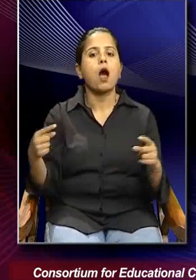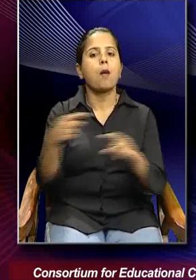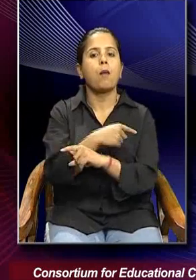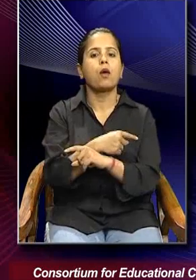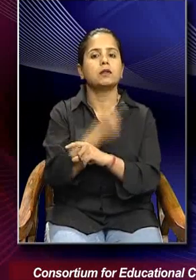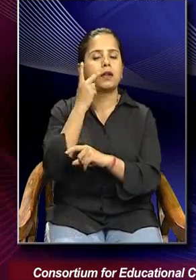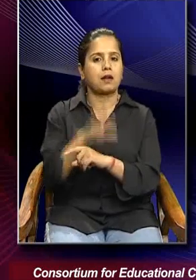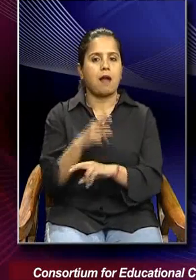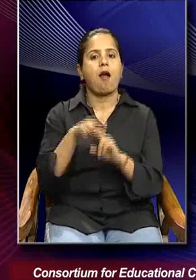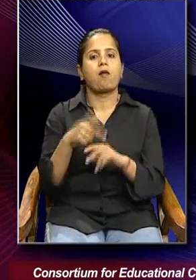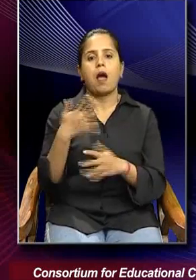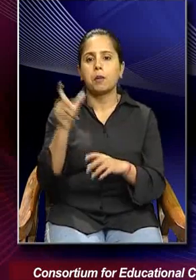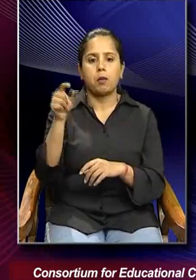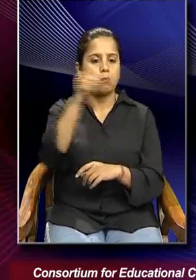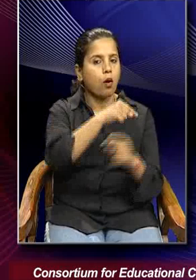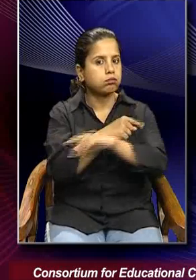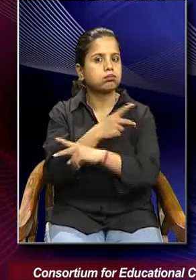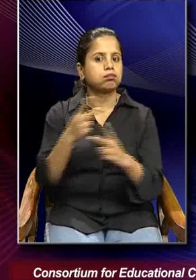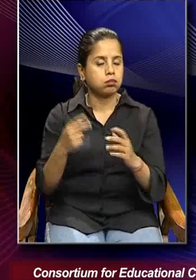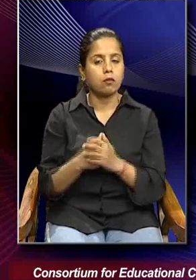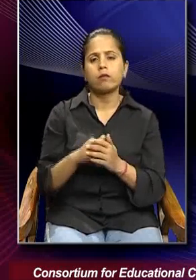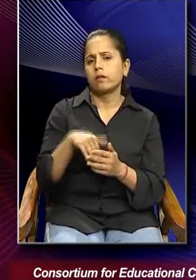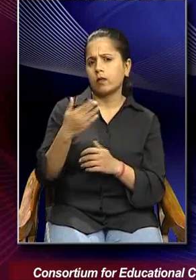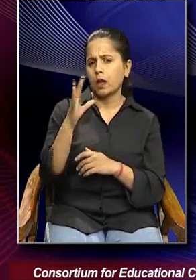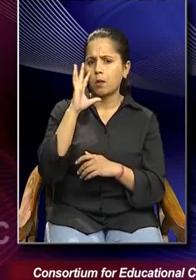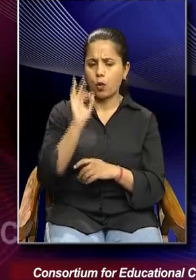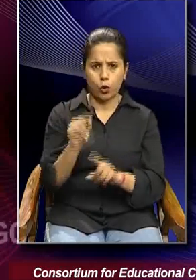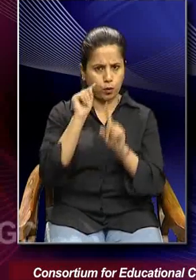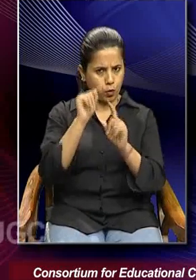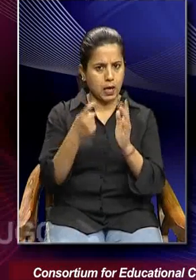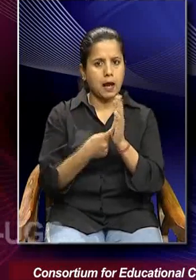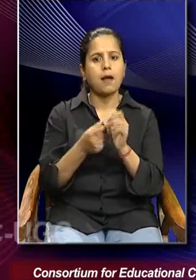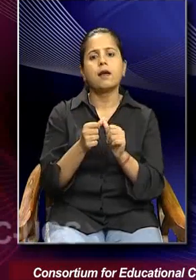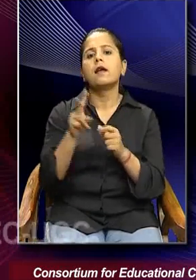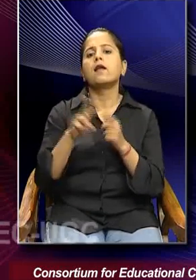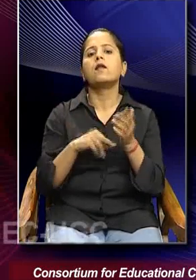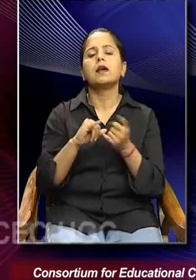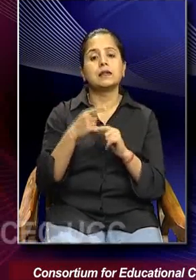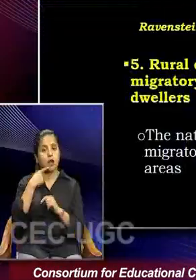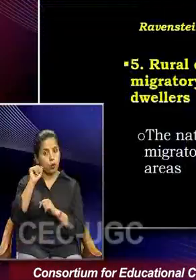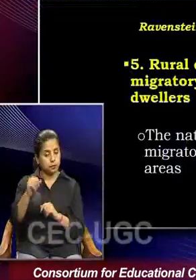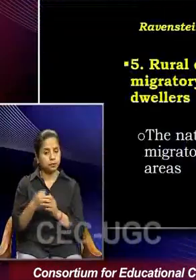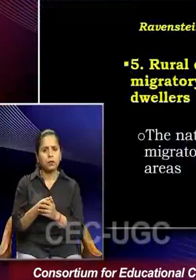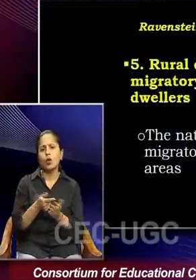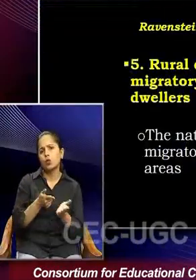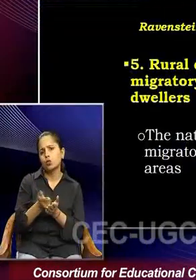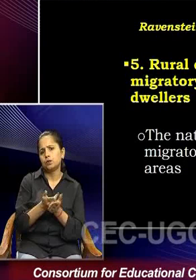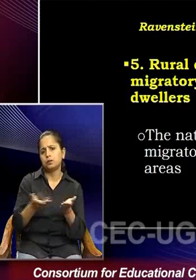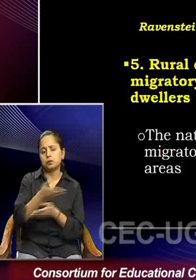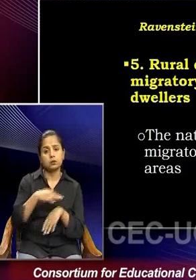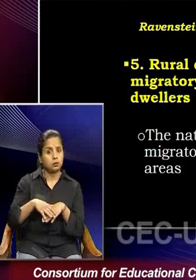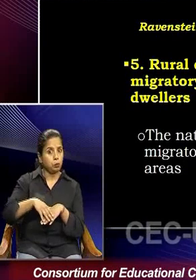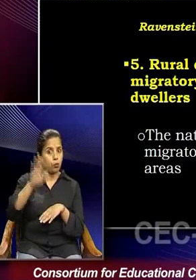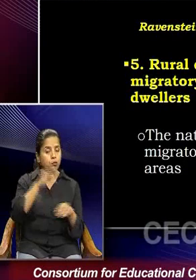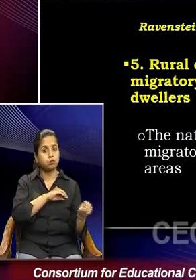direction. Another important postulate of Revenstein's was that rural dwellers are more